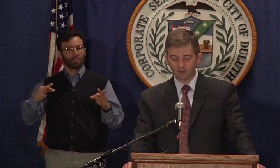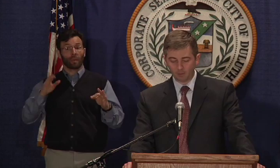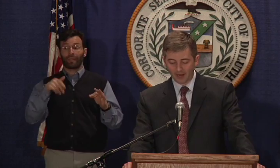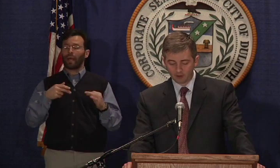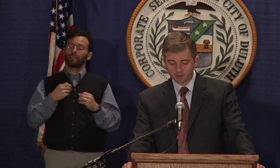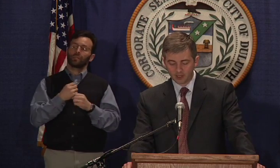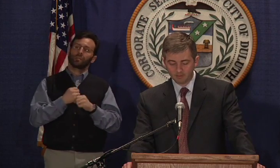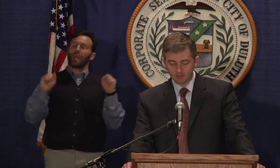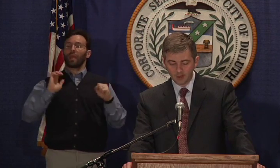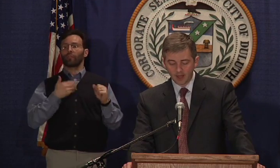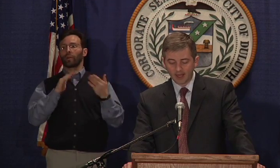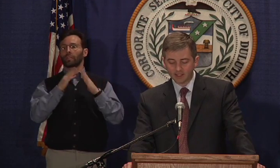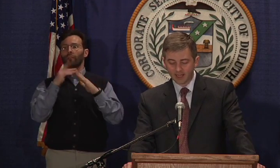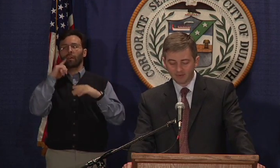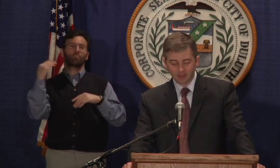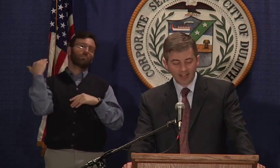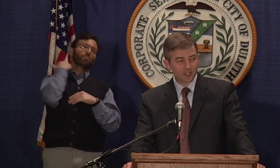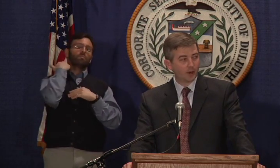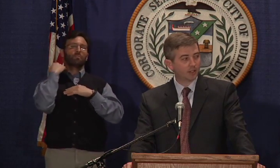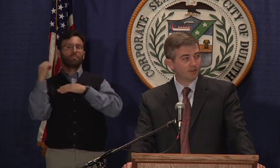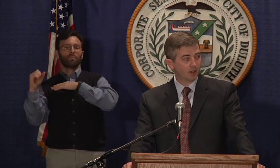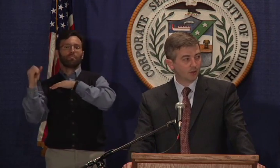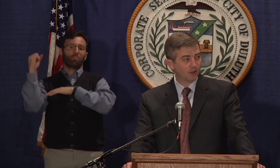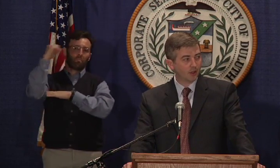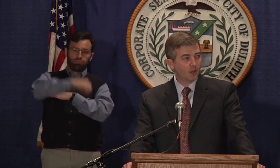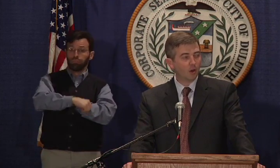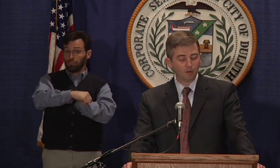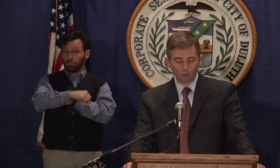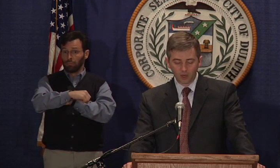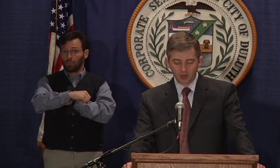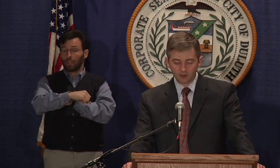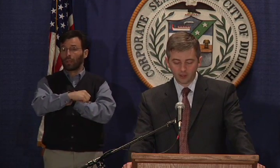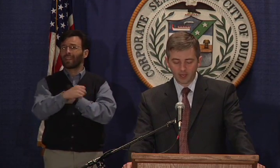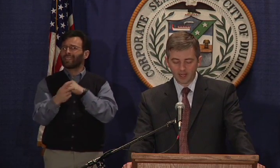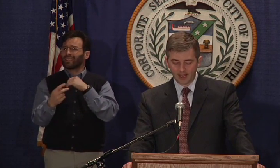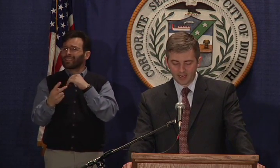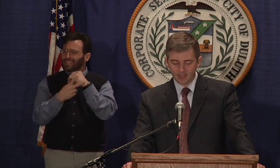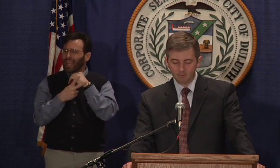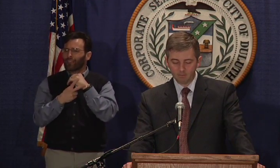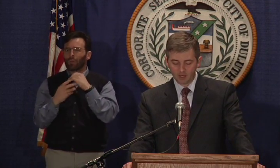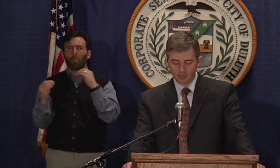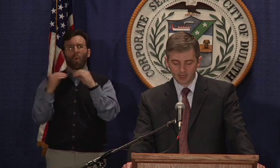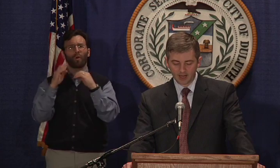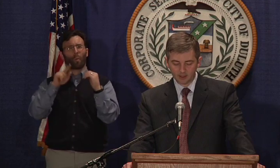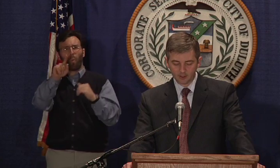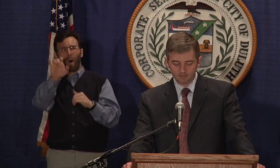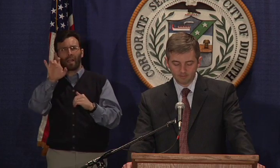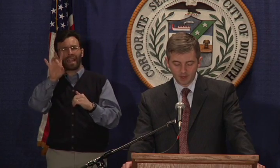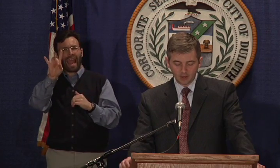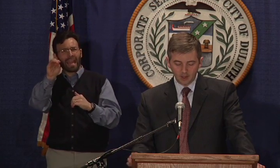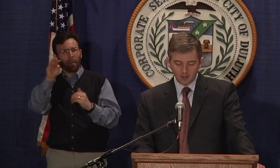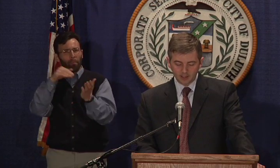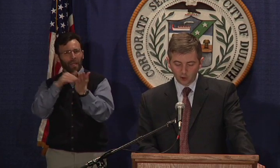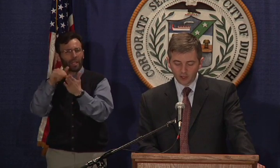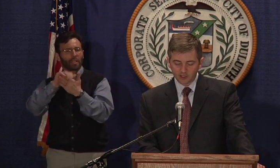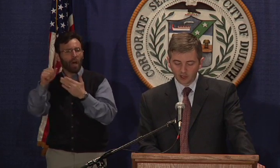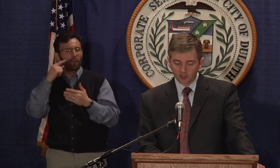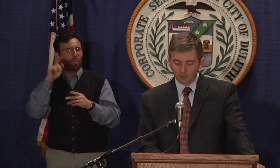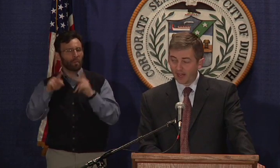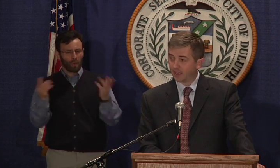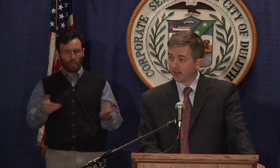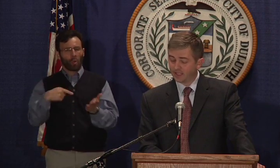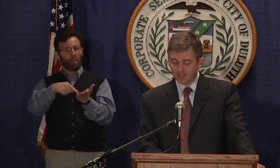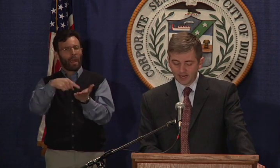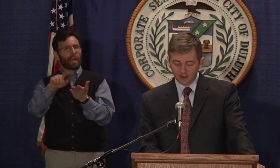our city from bankruptcy and saved the taxpayers of Duluth over $180 million. The story